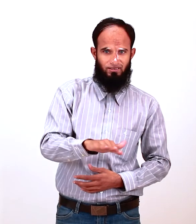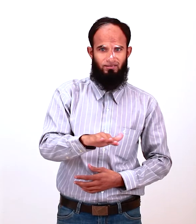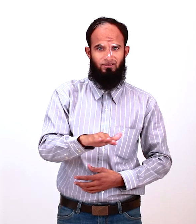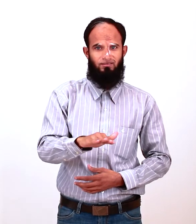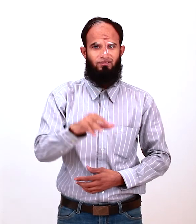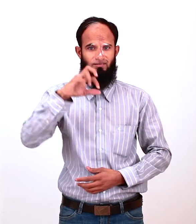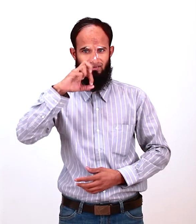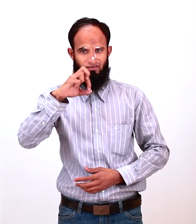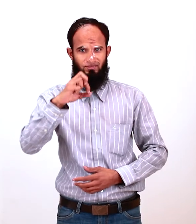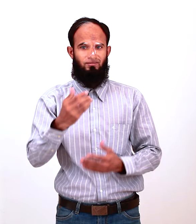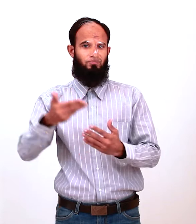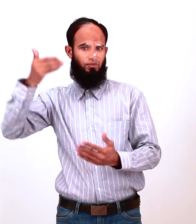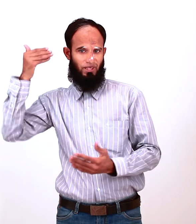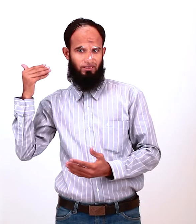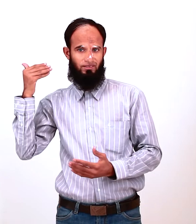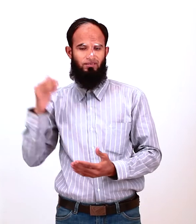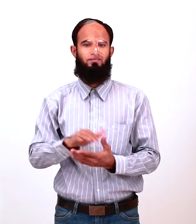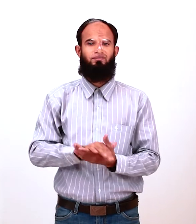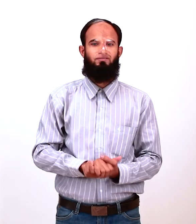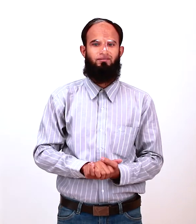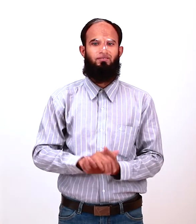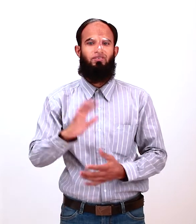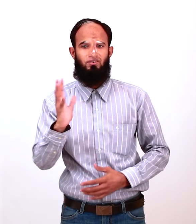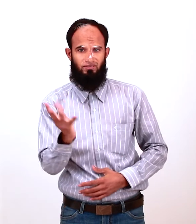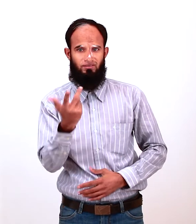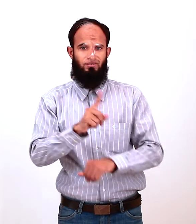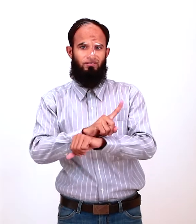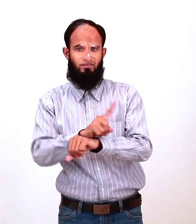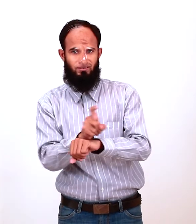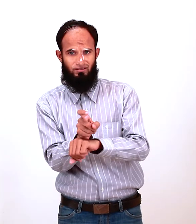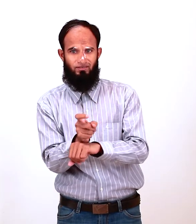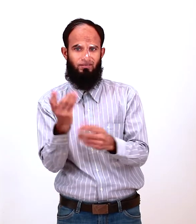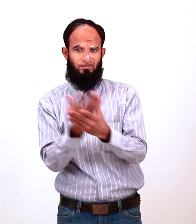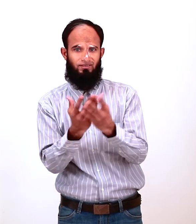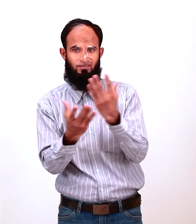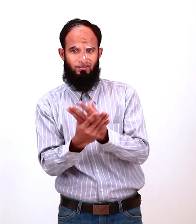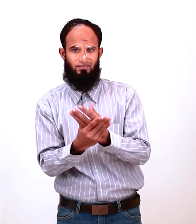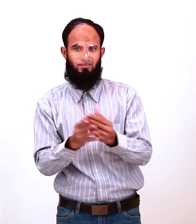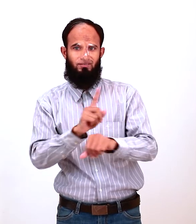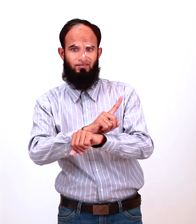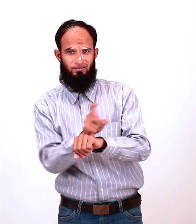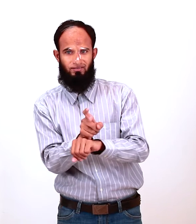Meaning it is just past 8, while the minute hand is pointed at 6.